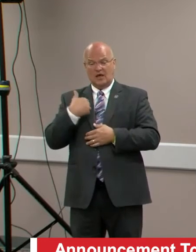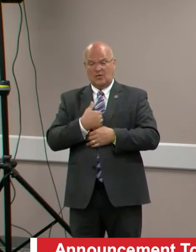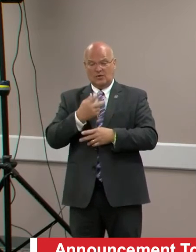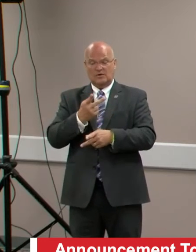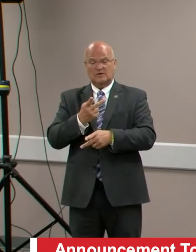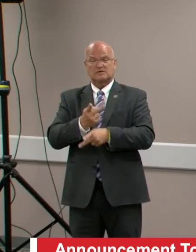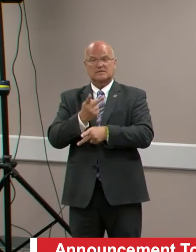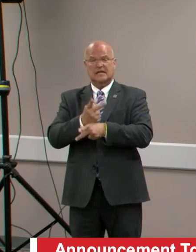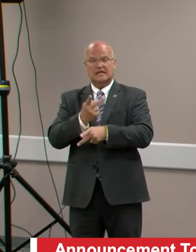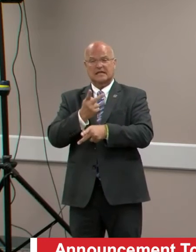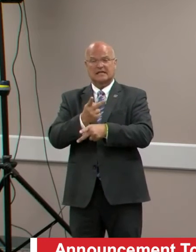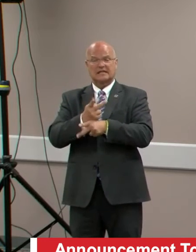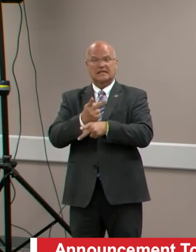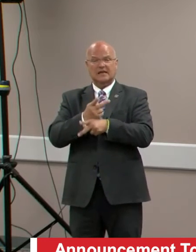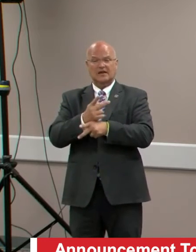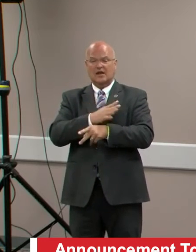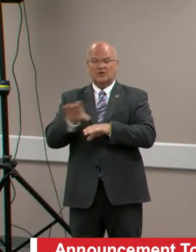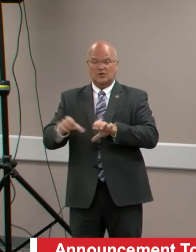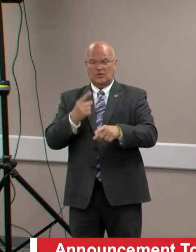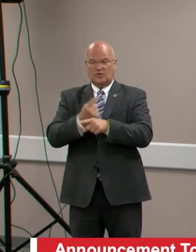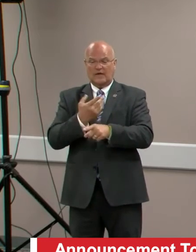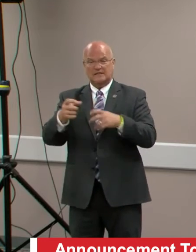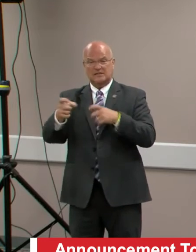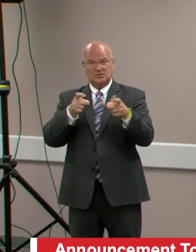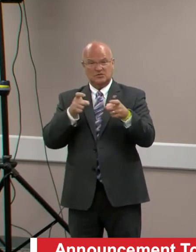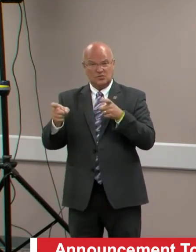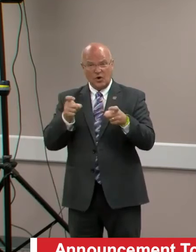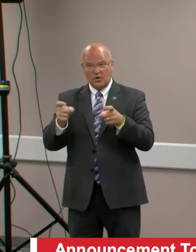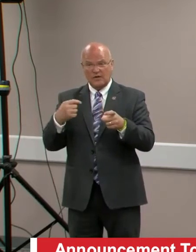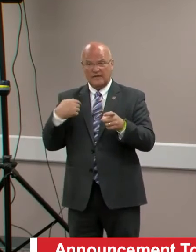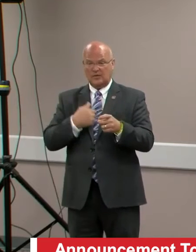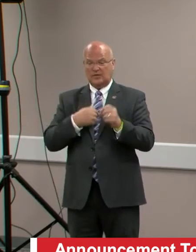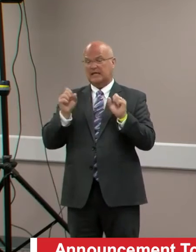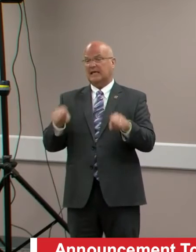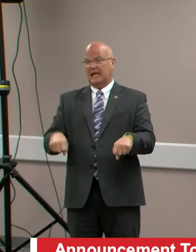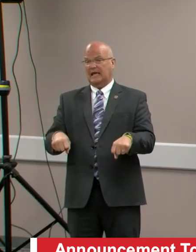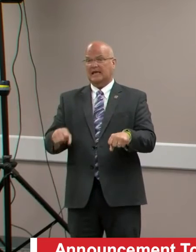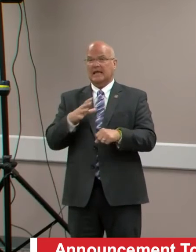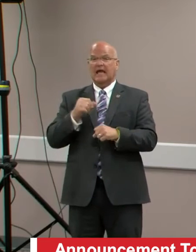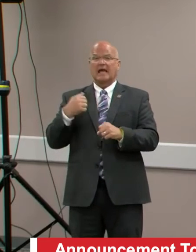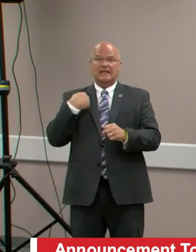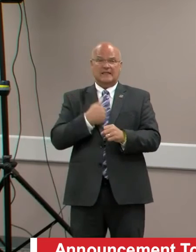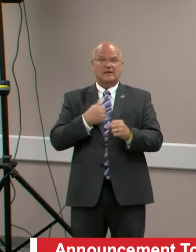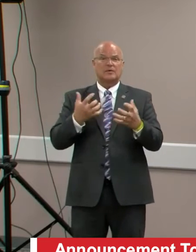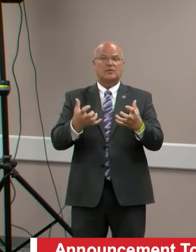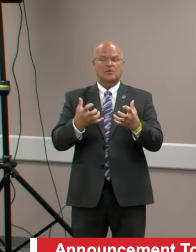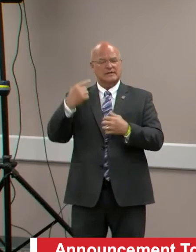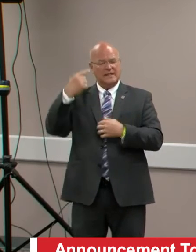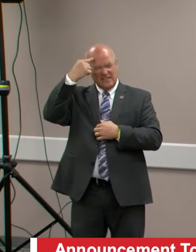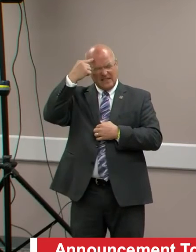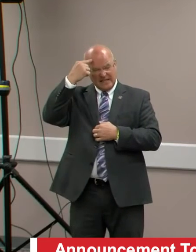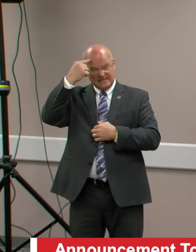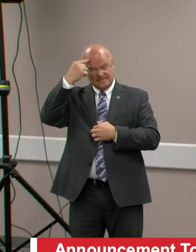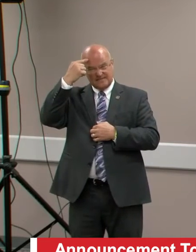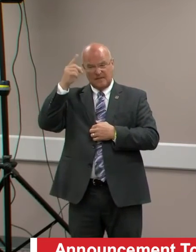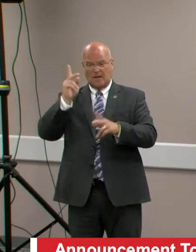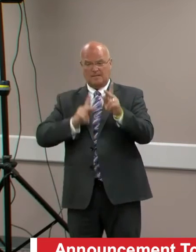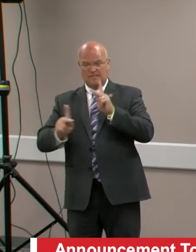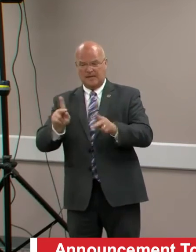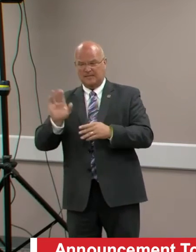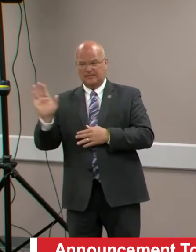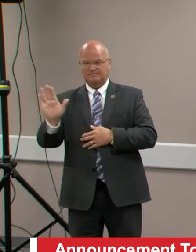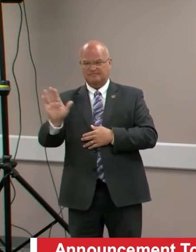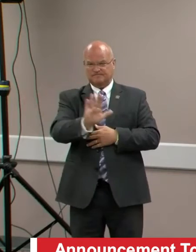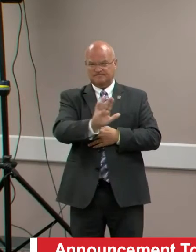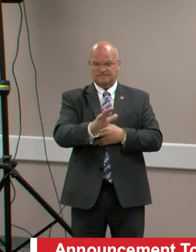taking the right steps to control it to the extent that we can, and that we want to be mindful of people. Whatever phase